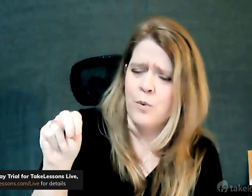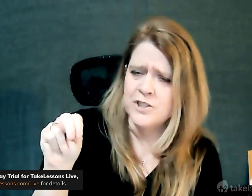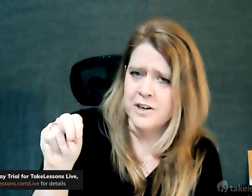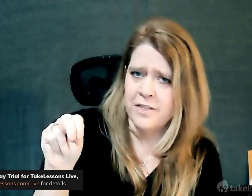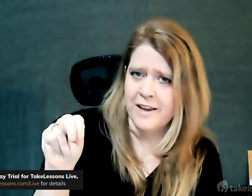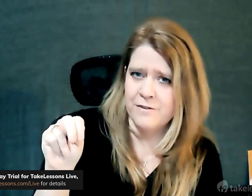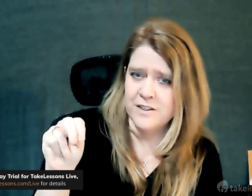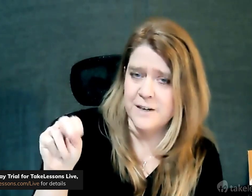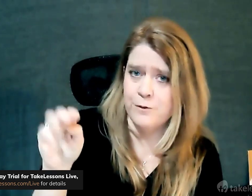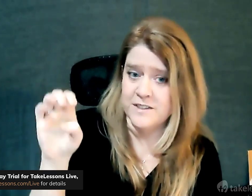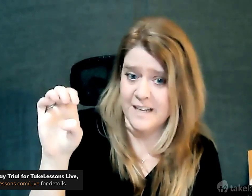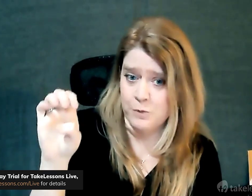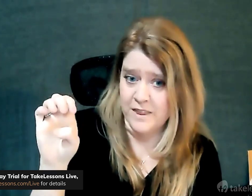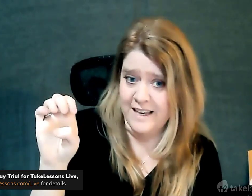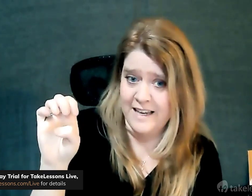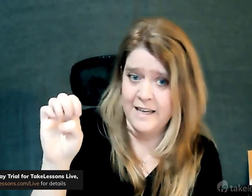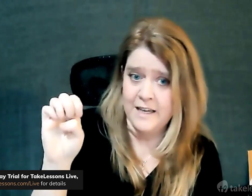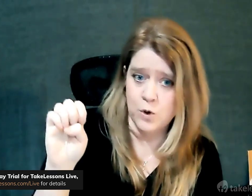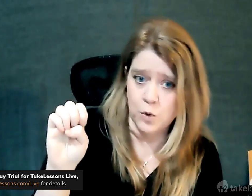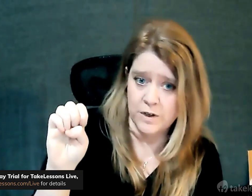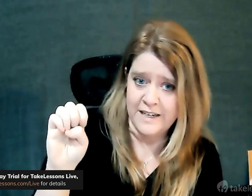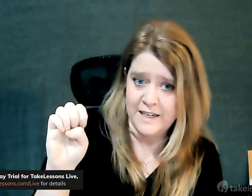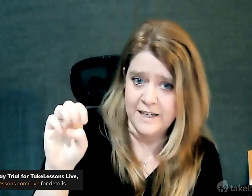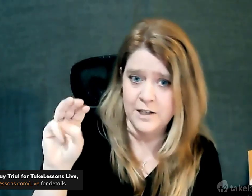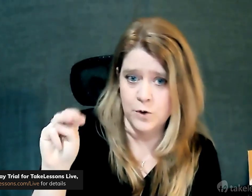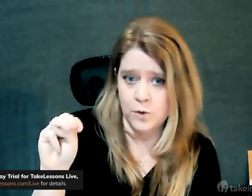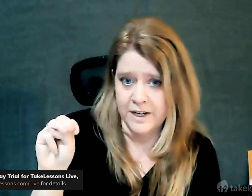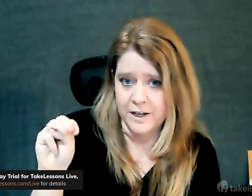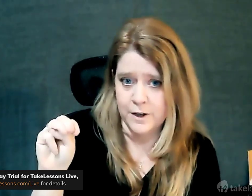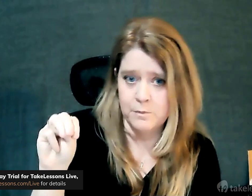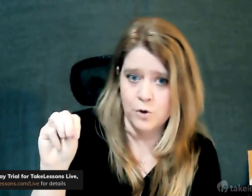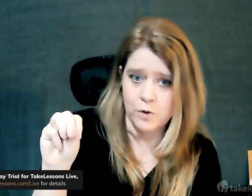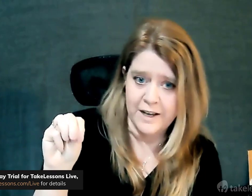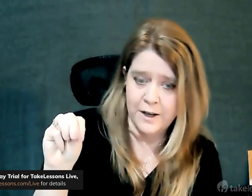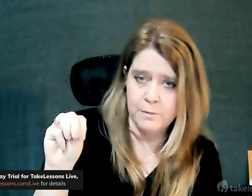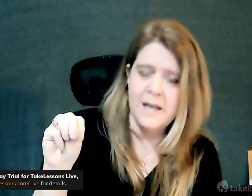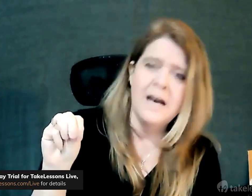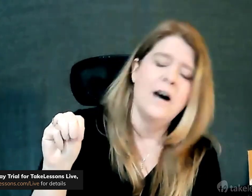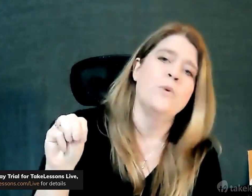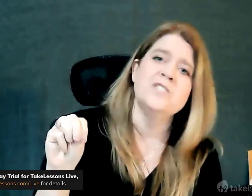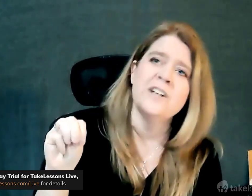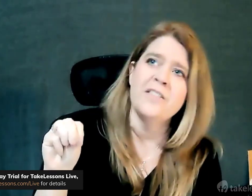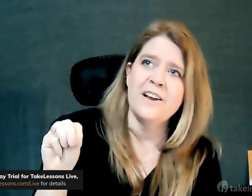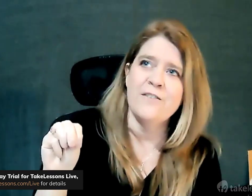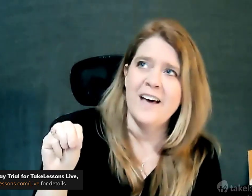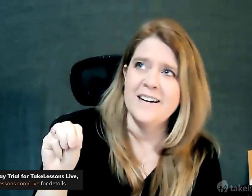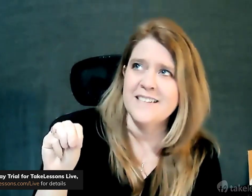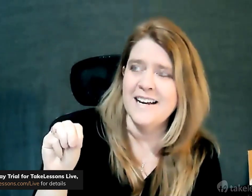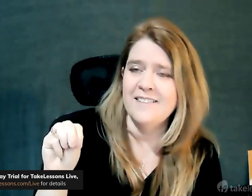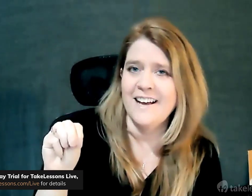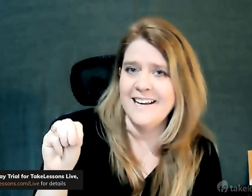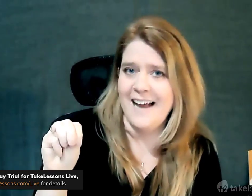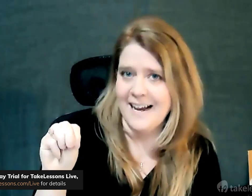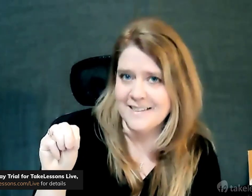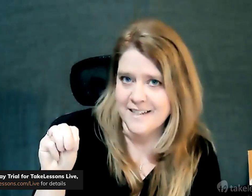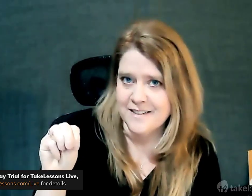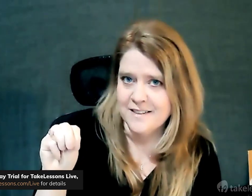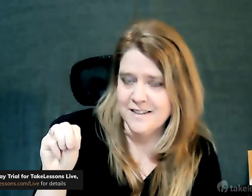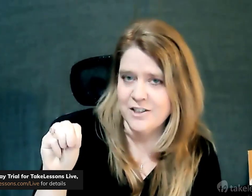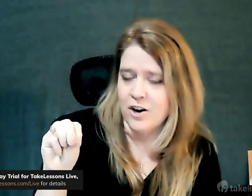you to think of the difference, like with E or M or M. I want you to think of that as kind of like an accent. Now y'all can